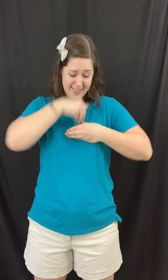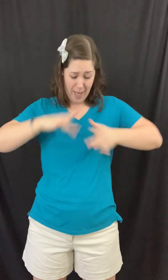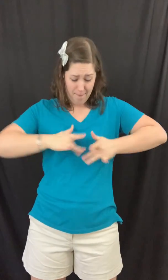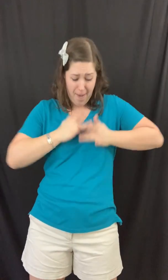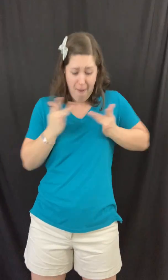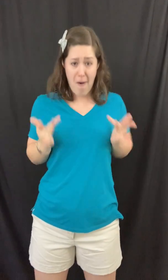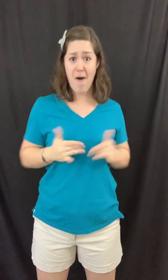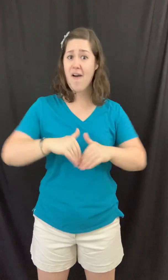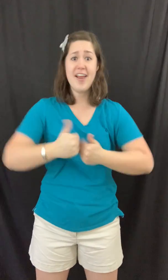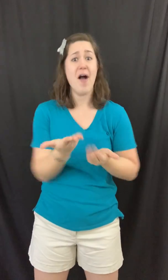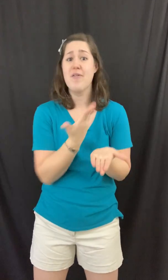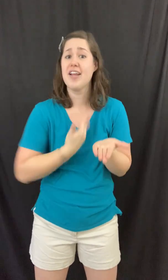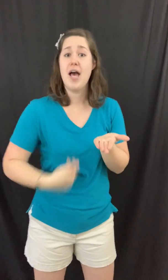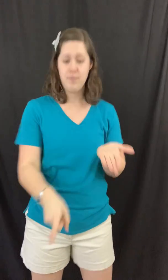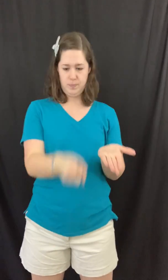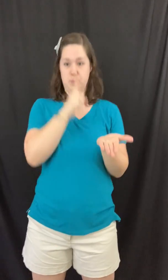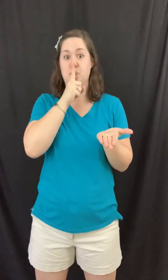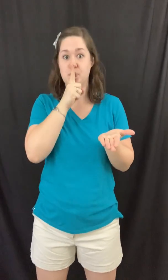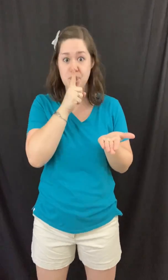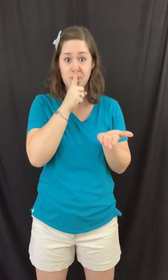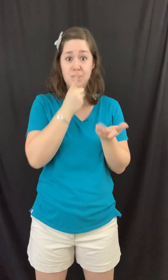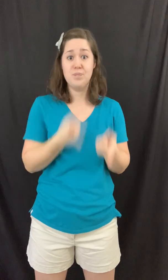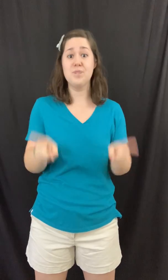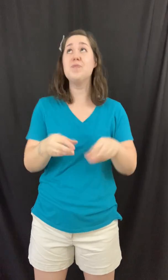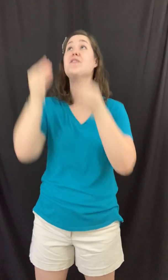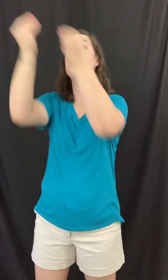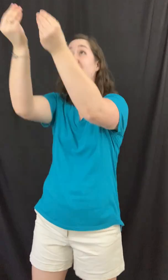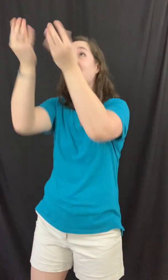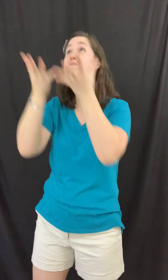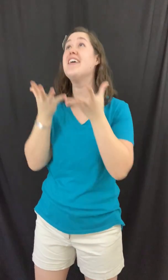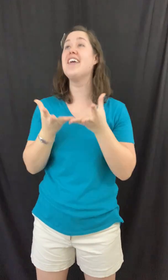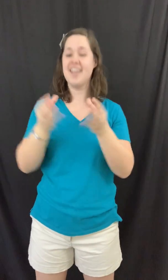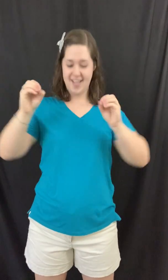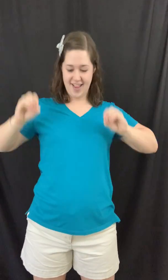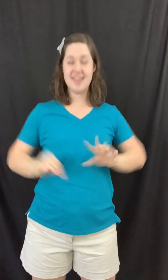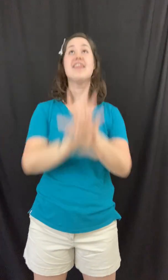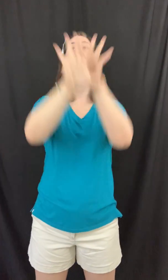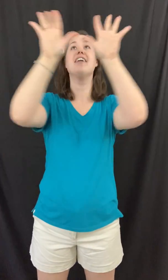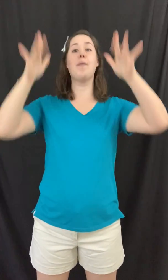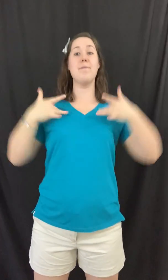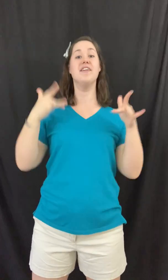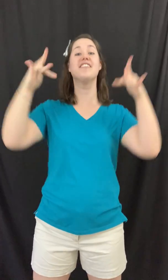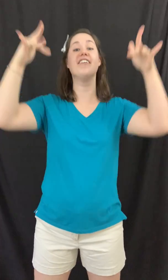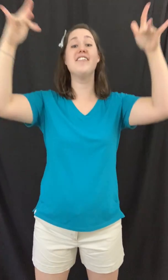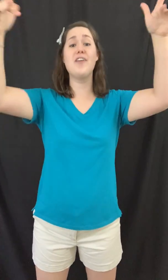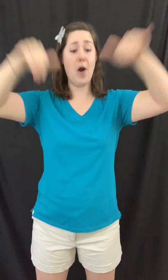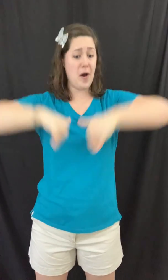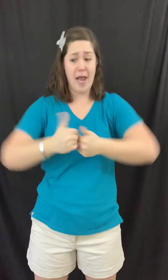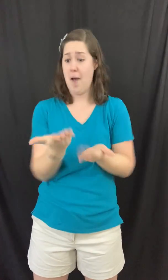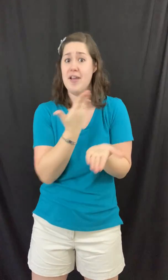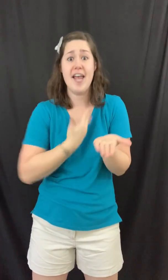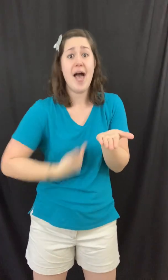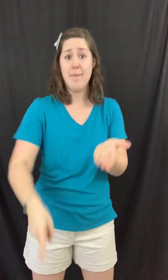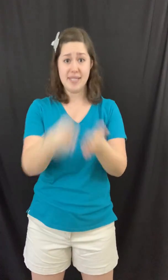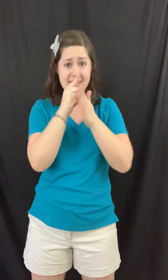inside my heart How can I be quiet When you gave me light to pierce the dark How can I be